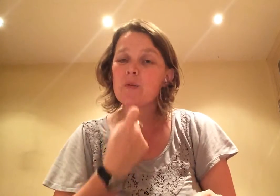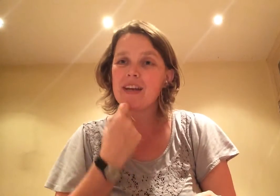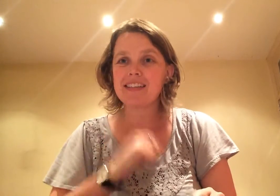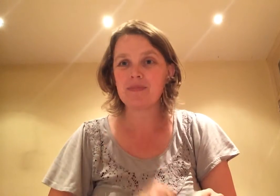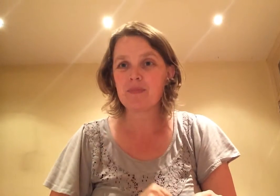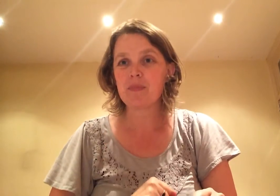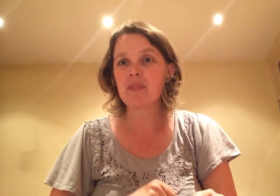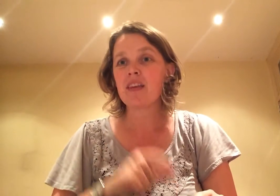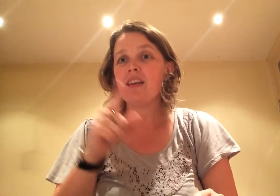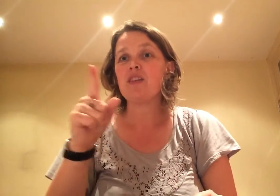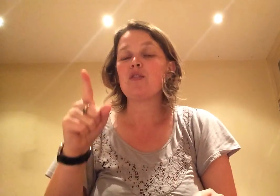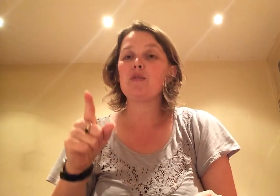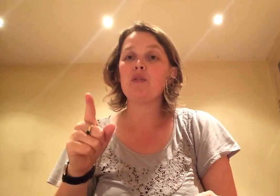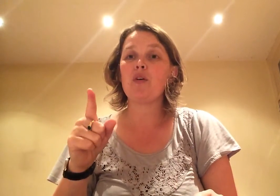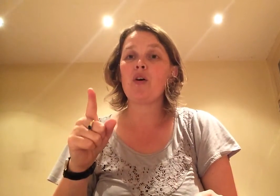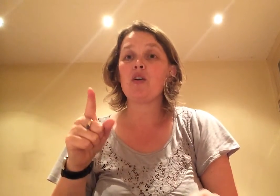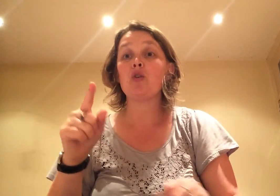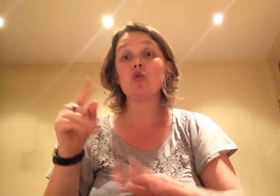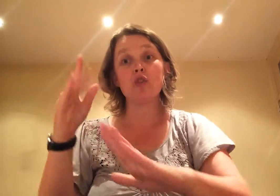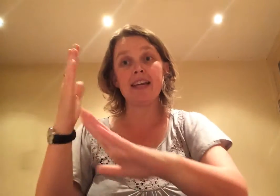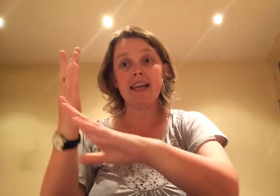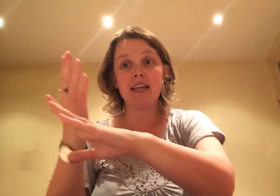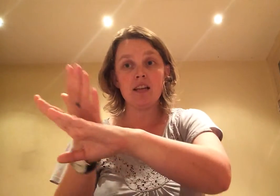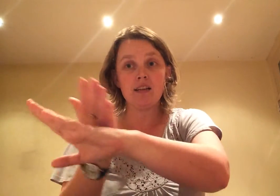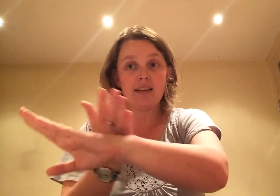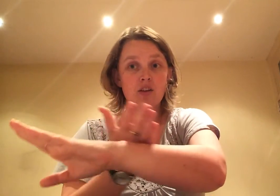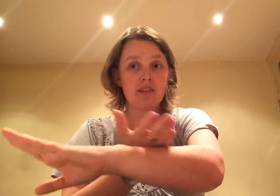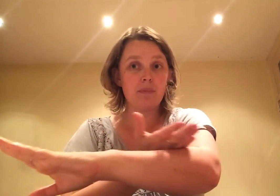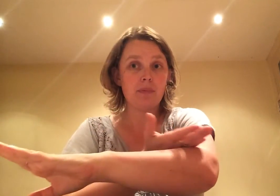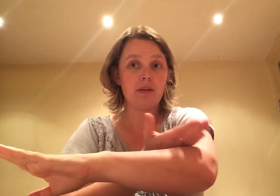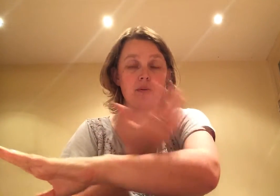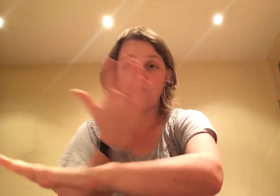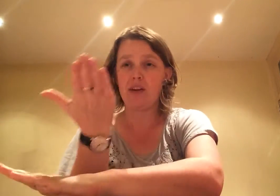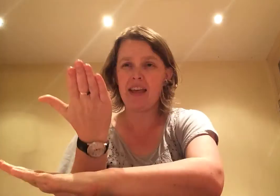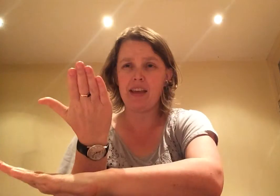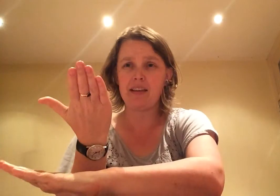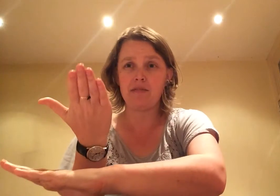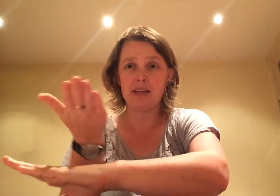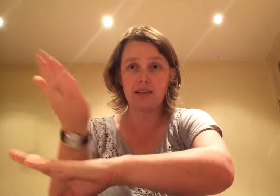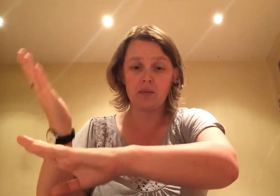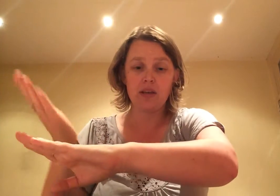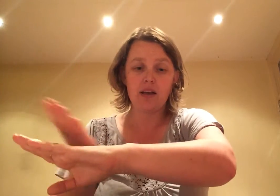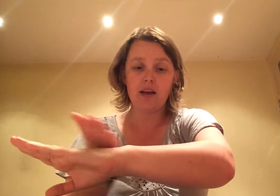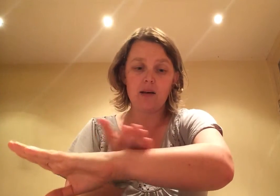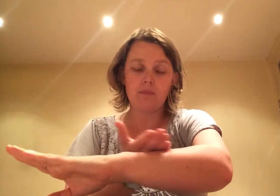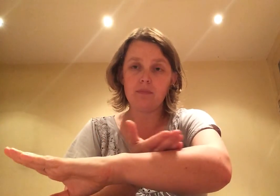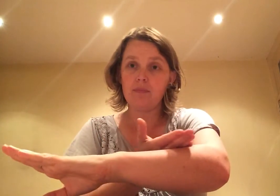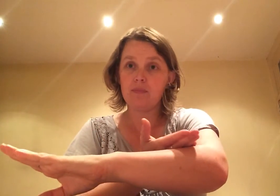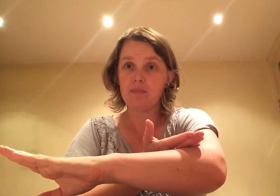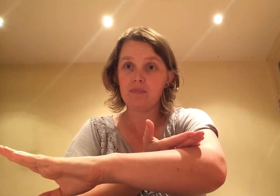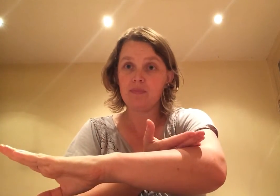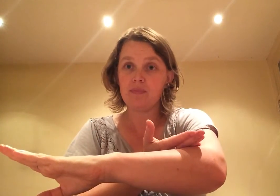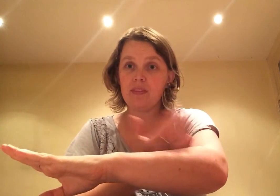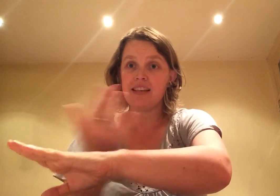red. You've got green. It goes up with your hand faced up. Up. It's sort of